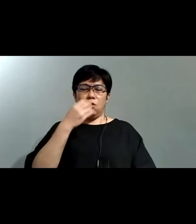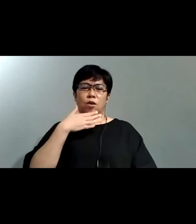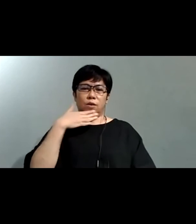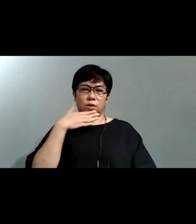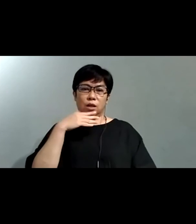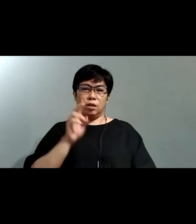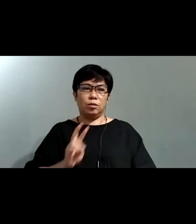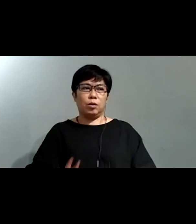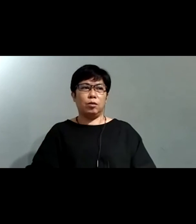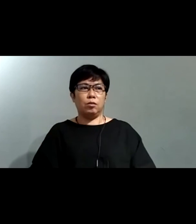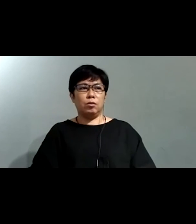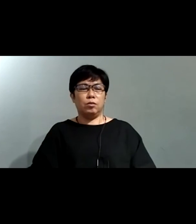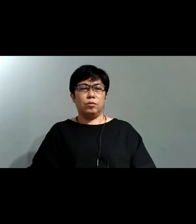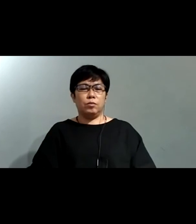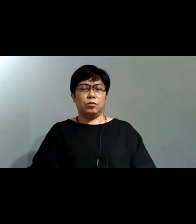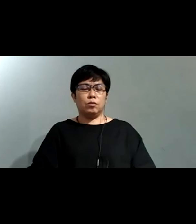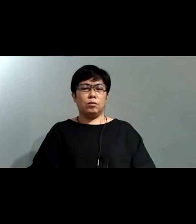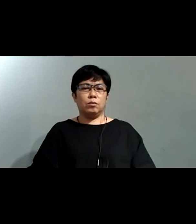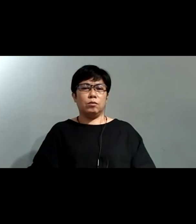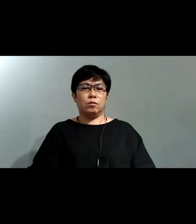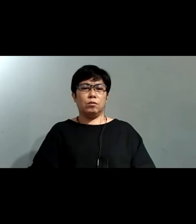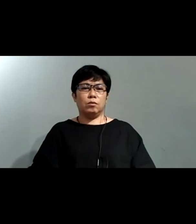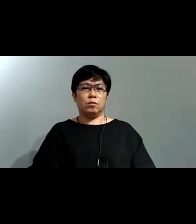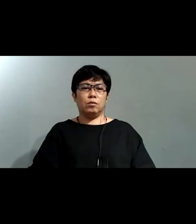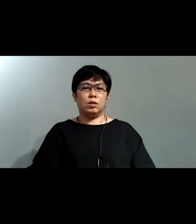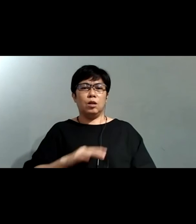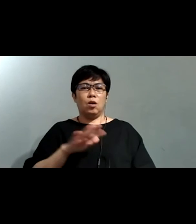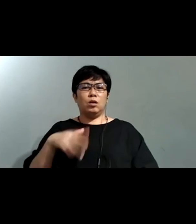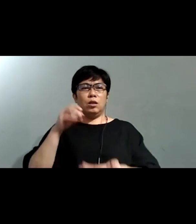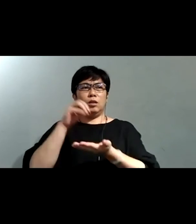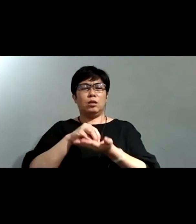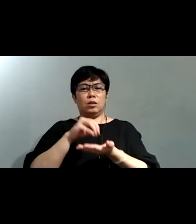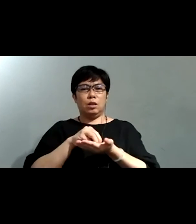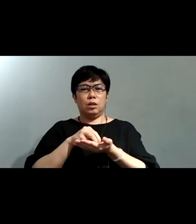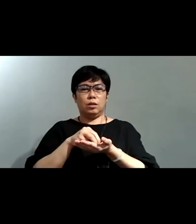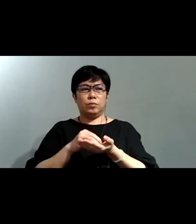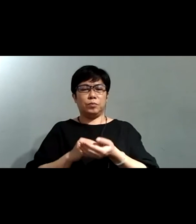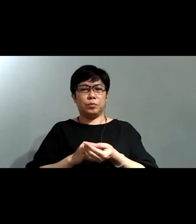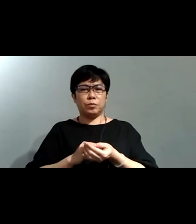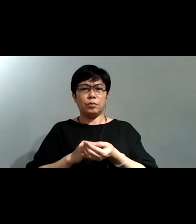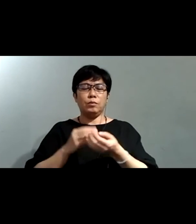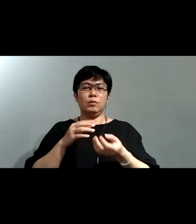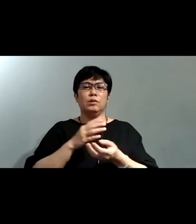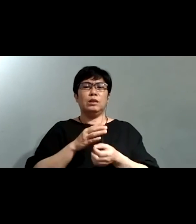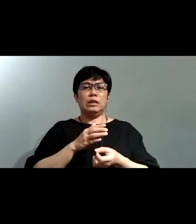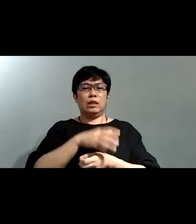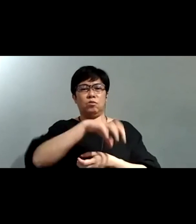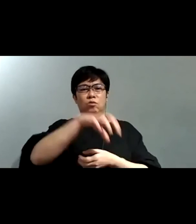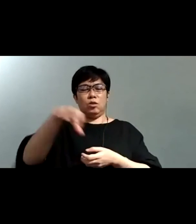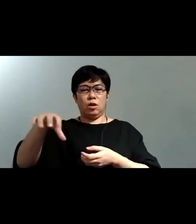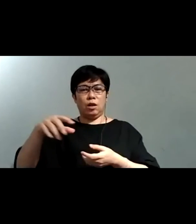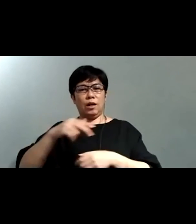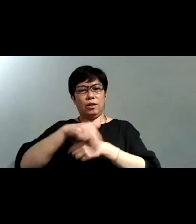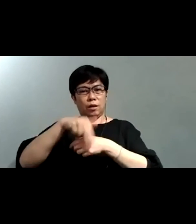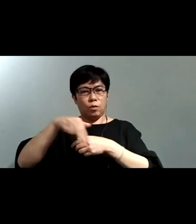we have done is use kind of community solution. It is a kind of multi-stakeholder approach. We have